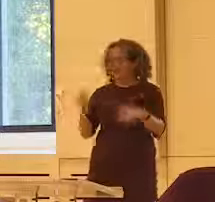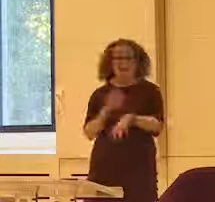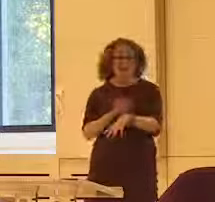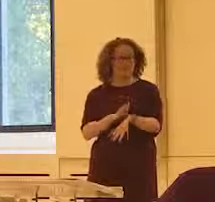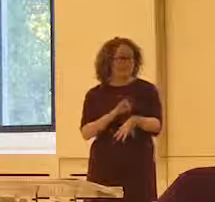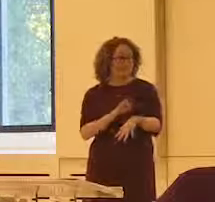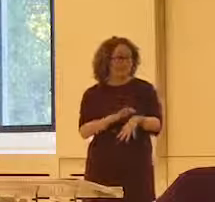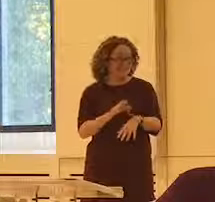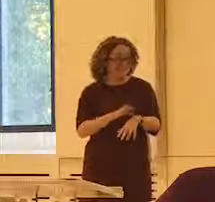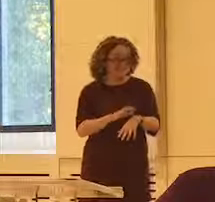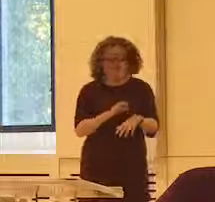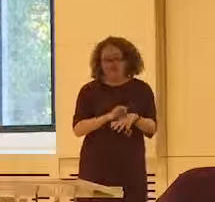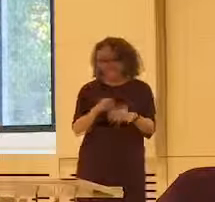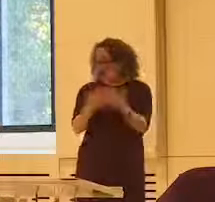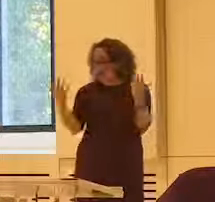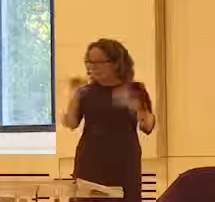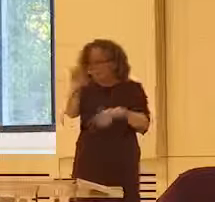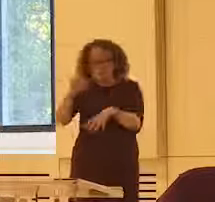there are barriers at the doctor, at the GP,